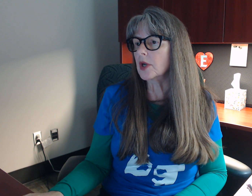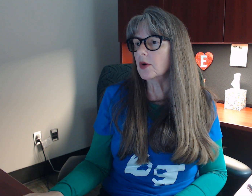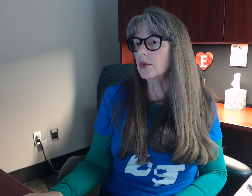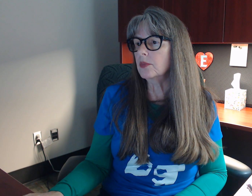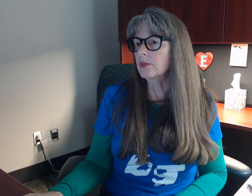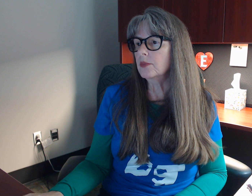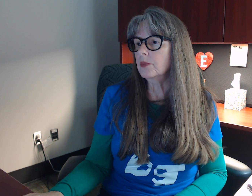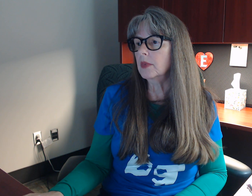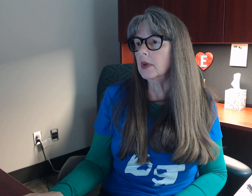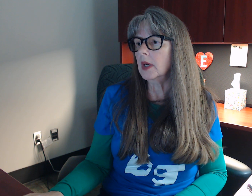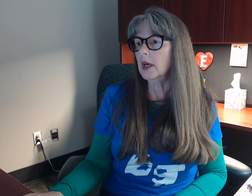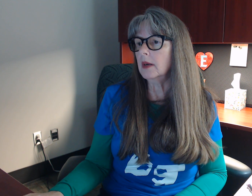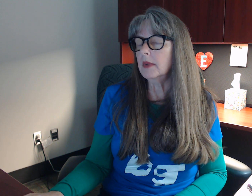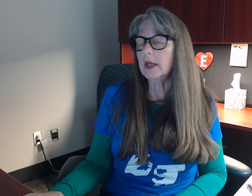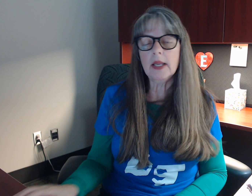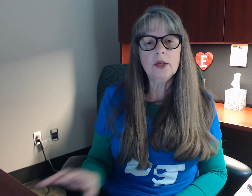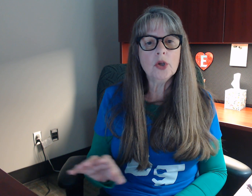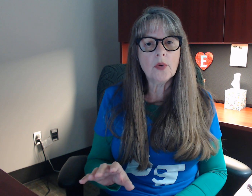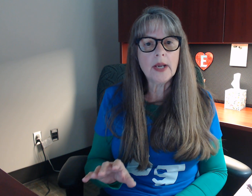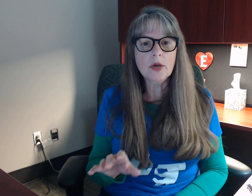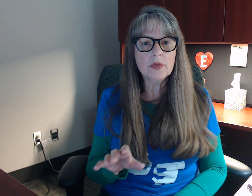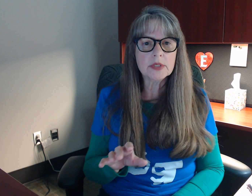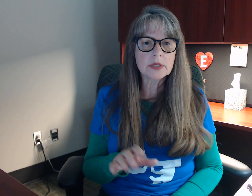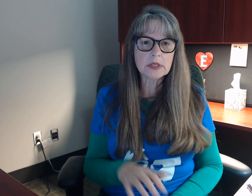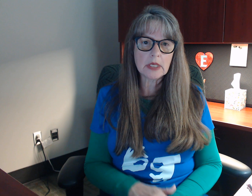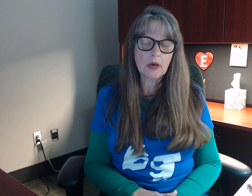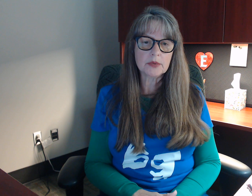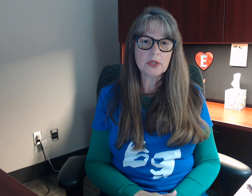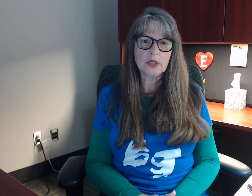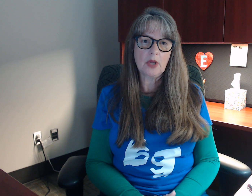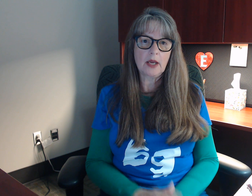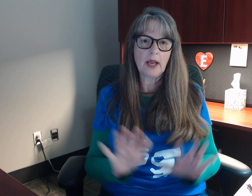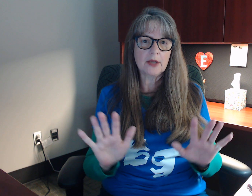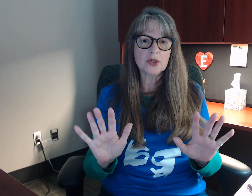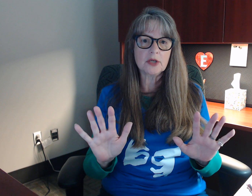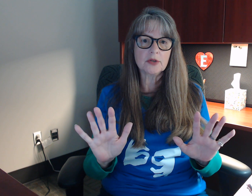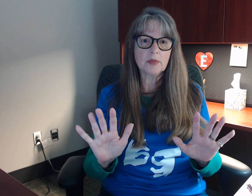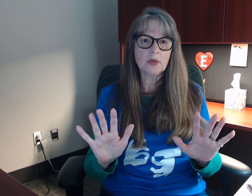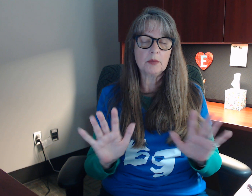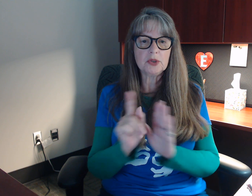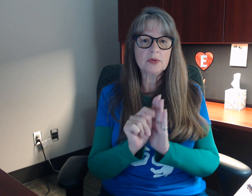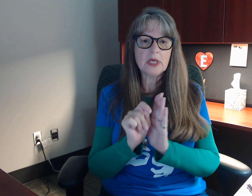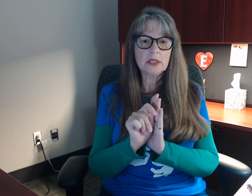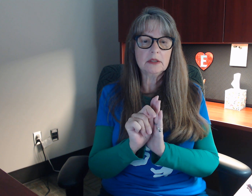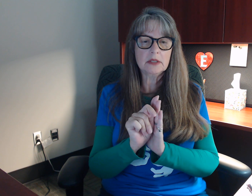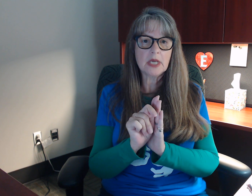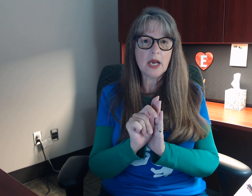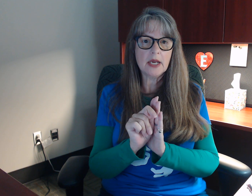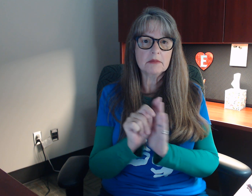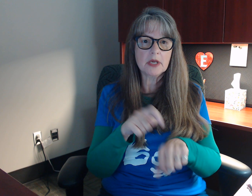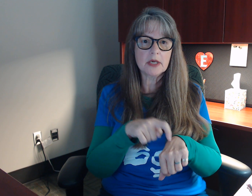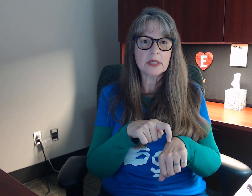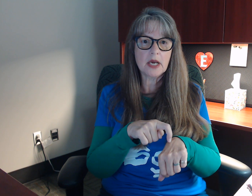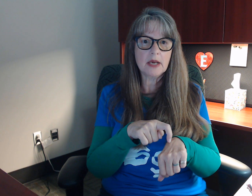so And I noticed, I was going to say, I could just hear someone going, but you said time, not time, because